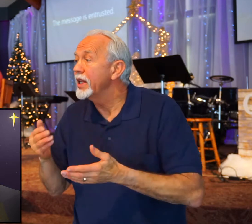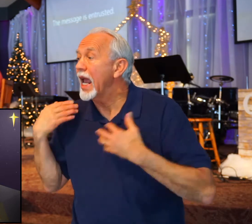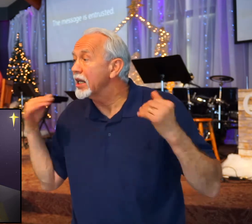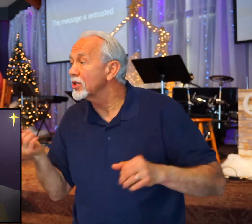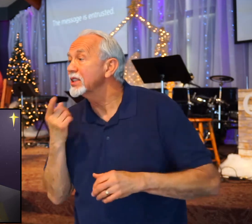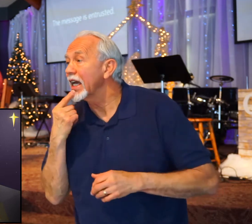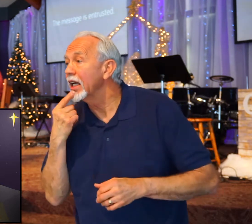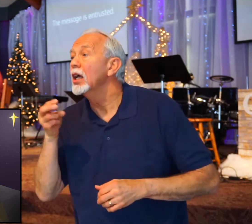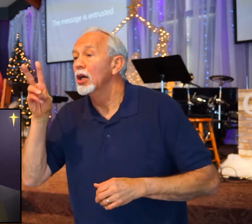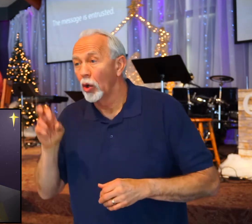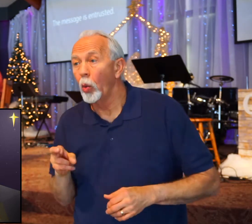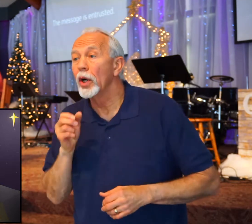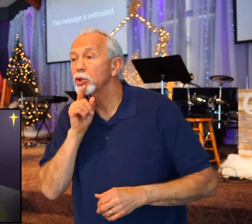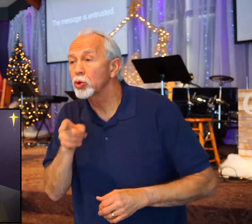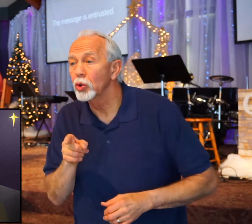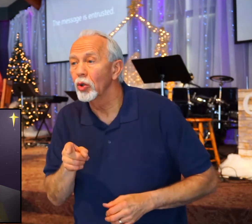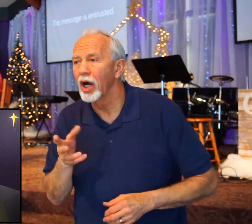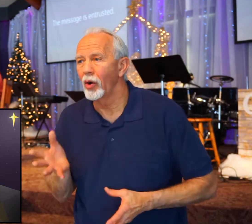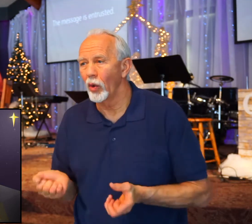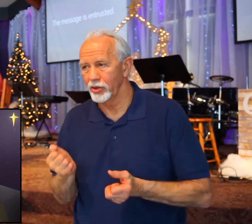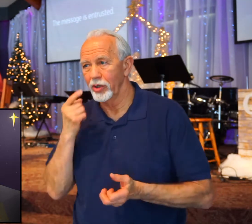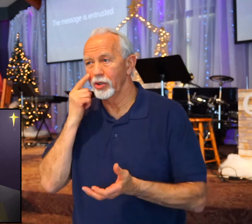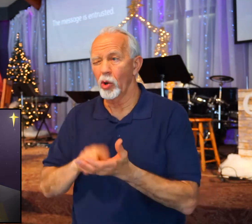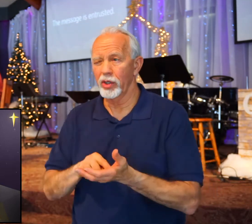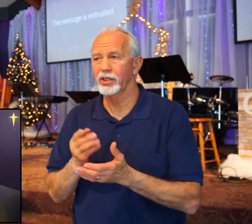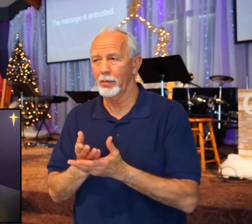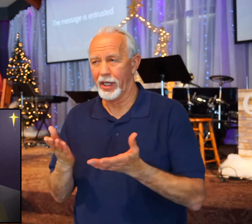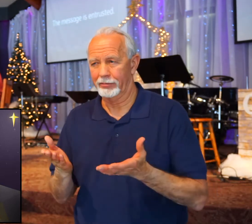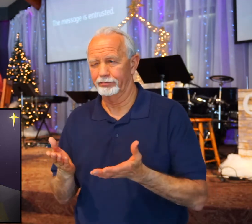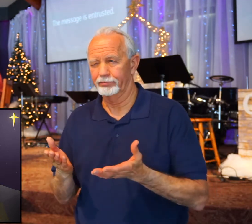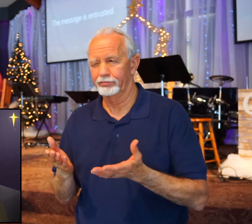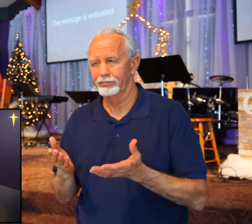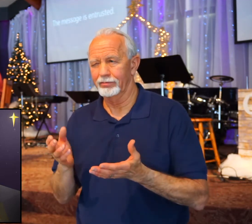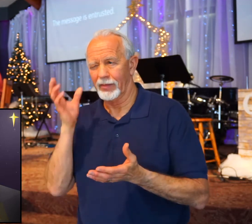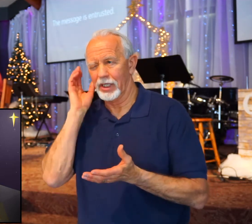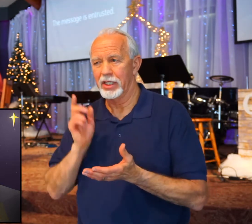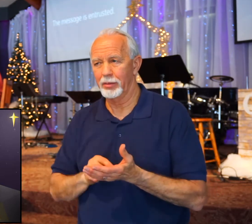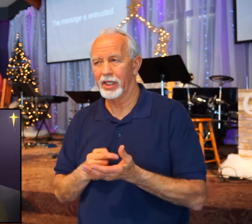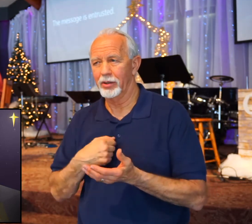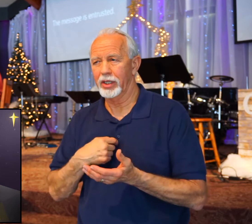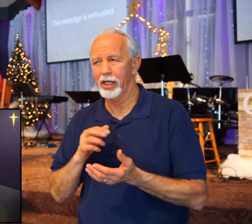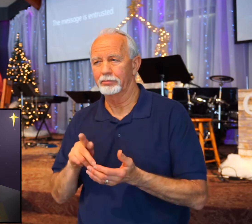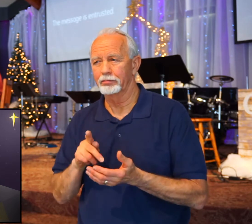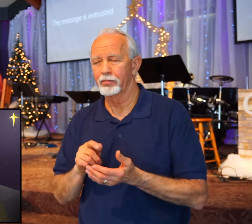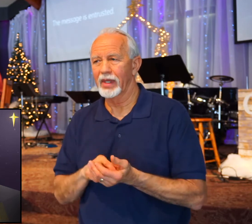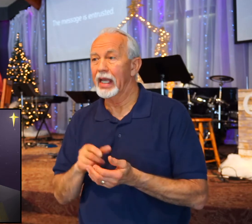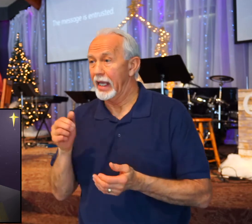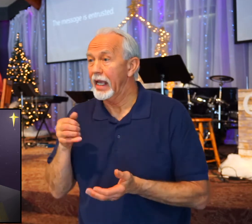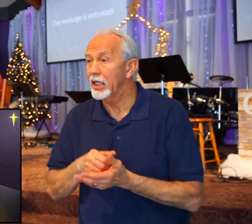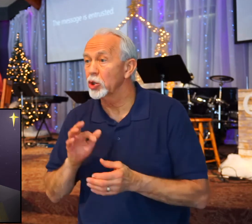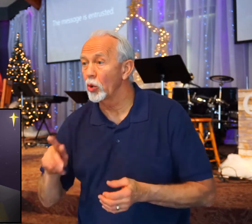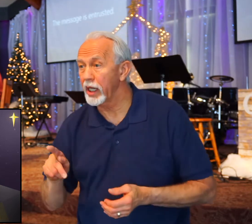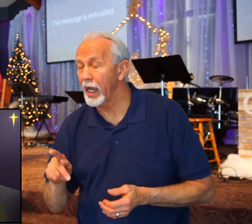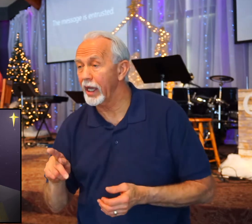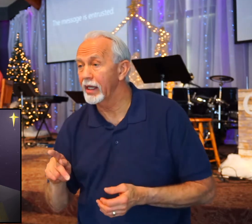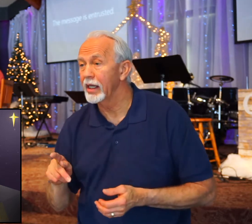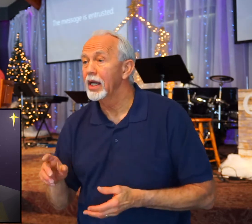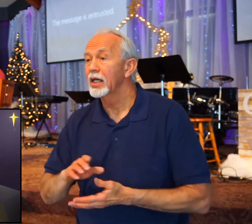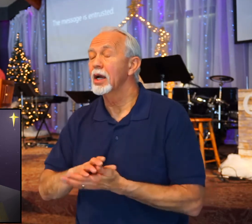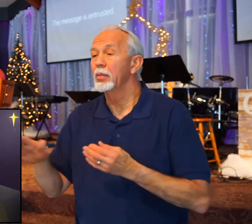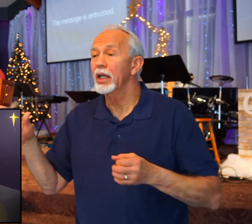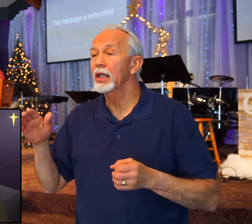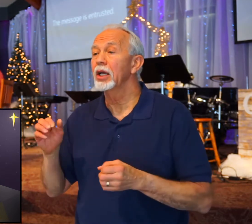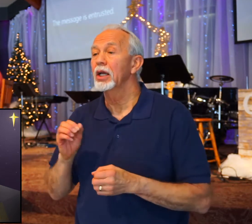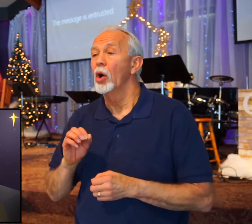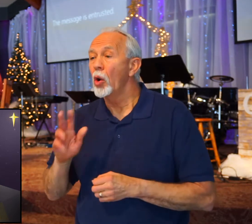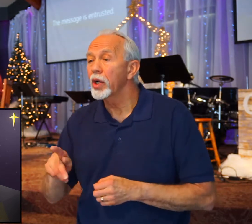said was true. And I want you to notice something here and hear me on this. It's okay and it's completely appropriate